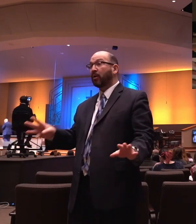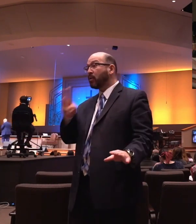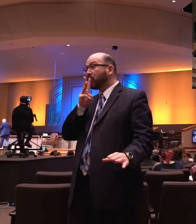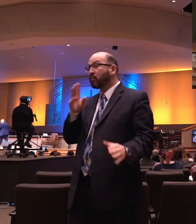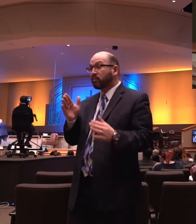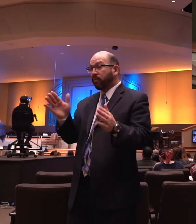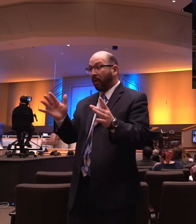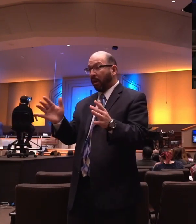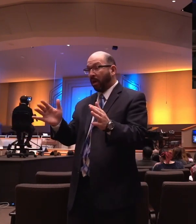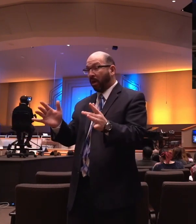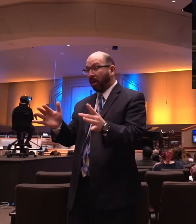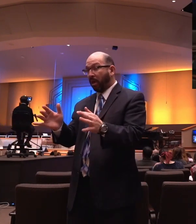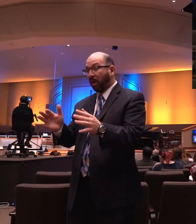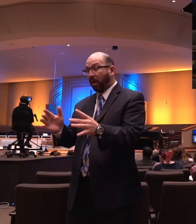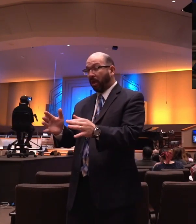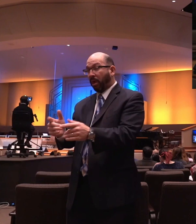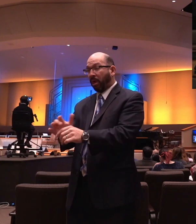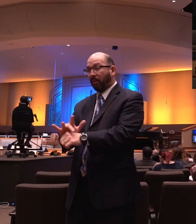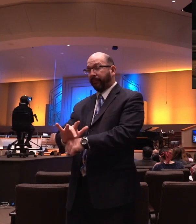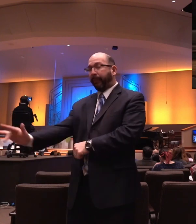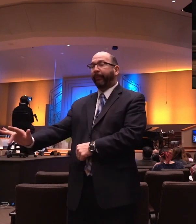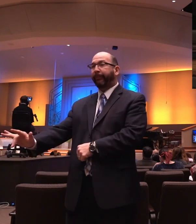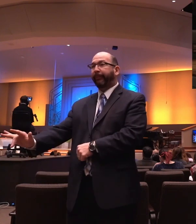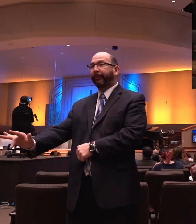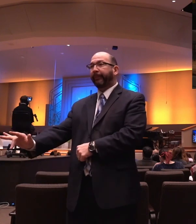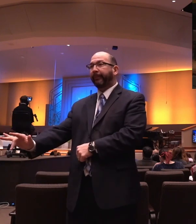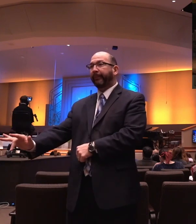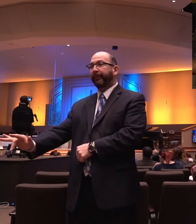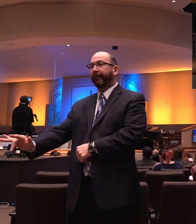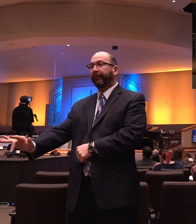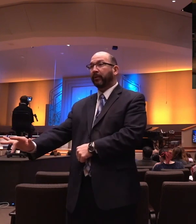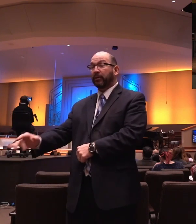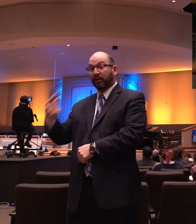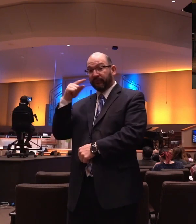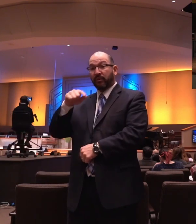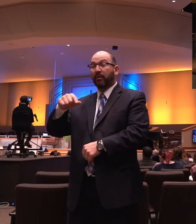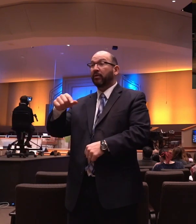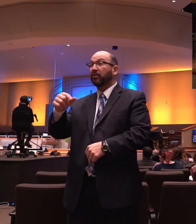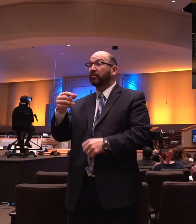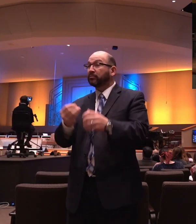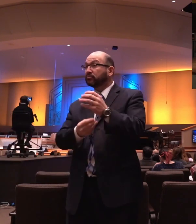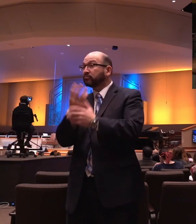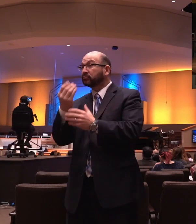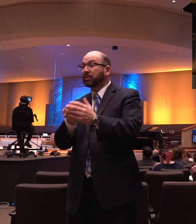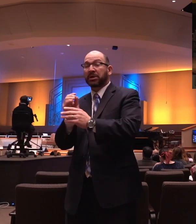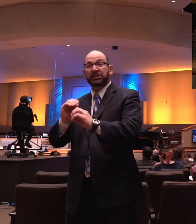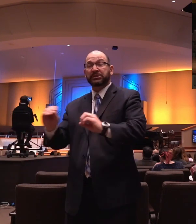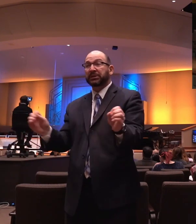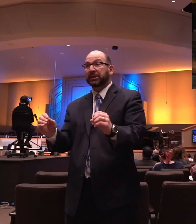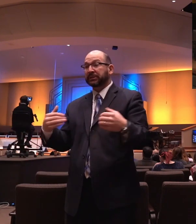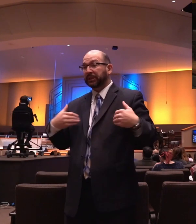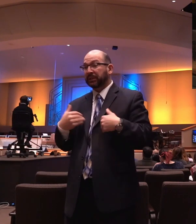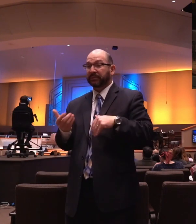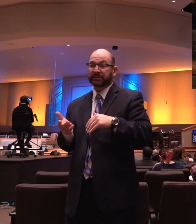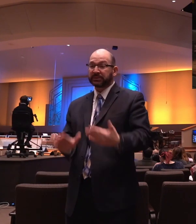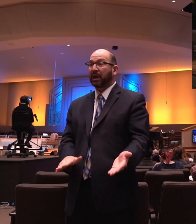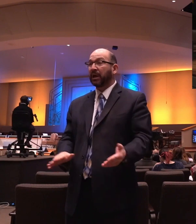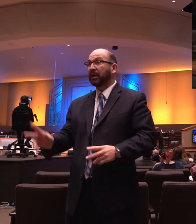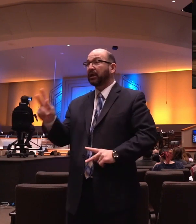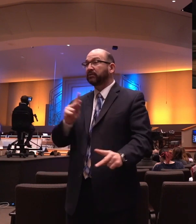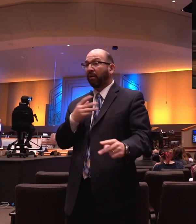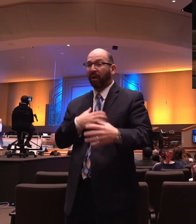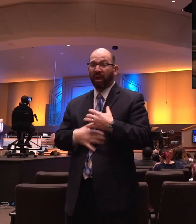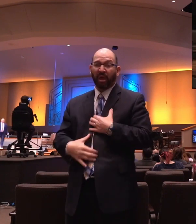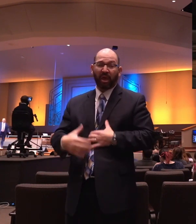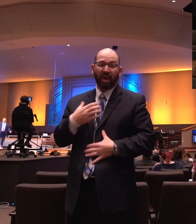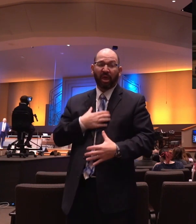water in the ponds. There was no water for the crops. The crops dried up. The animals died. The people were